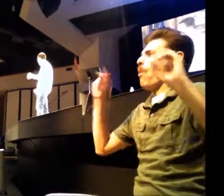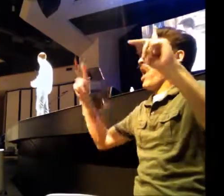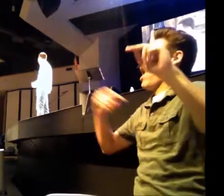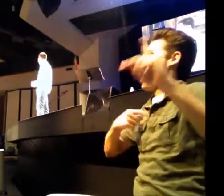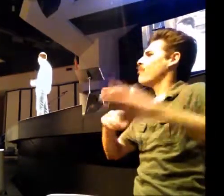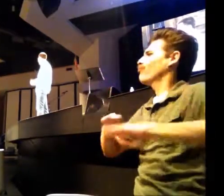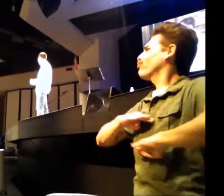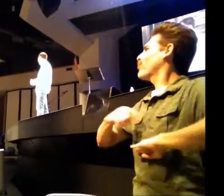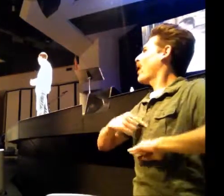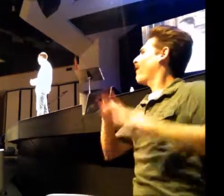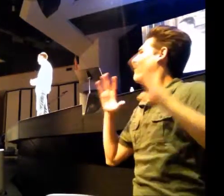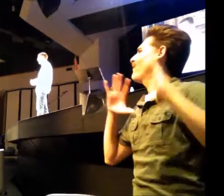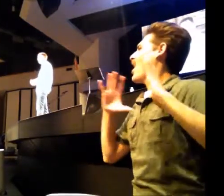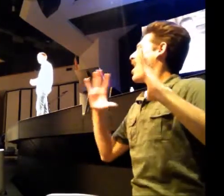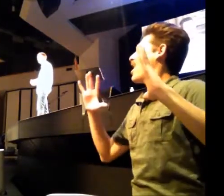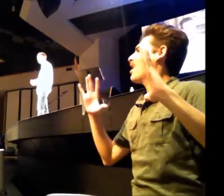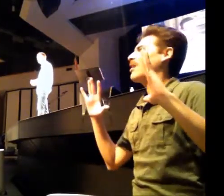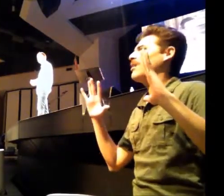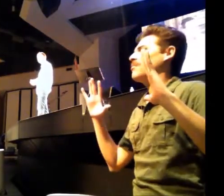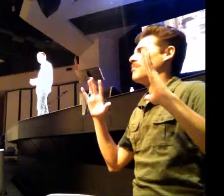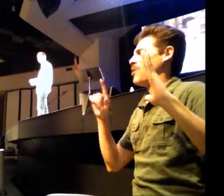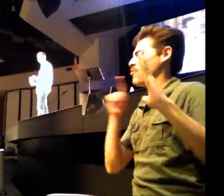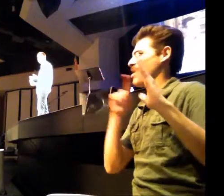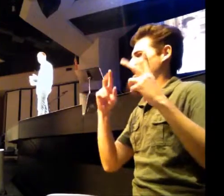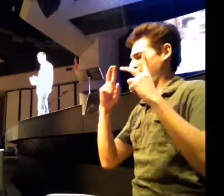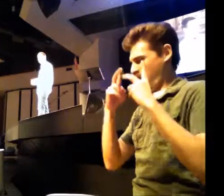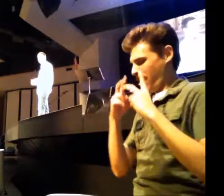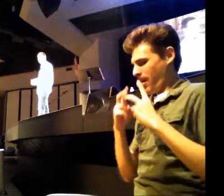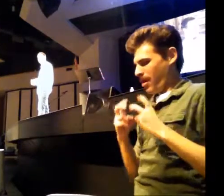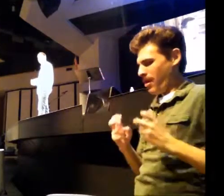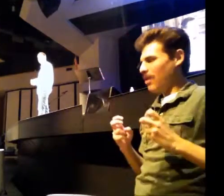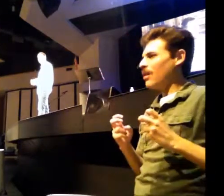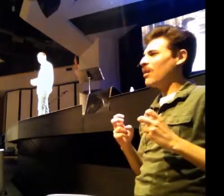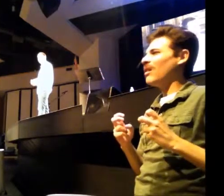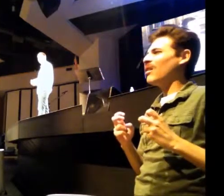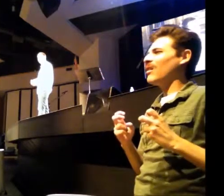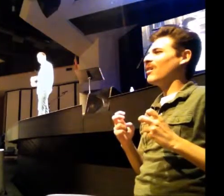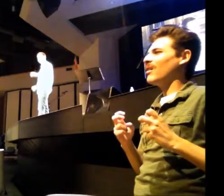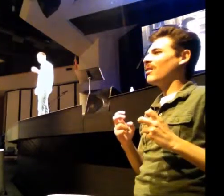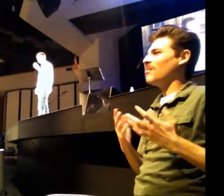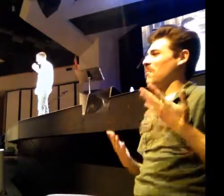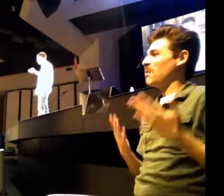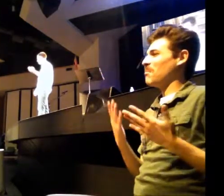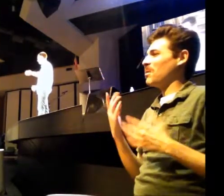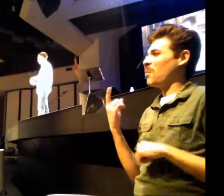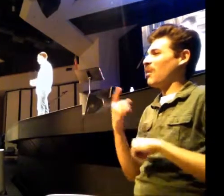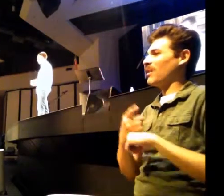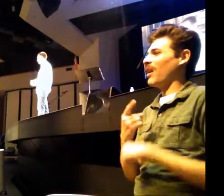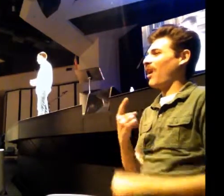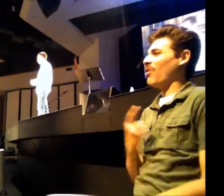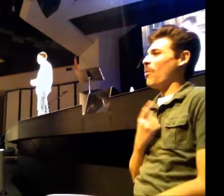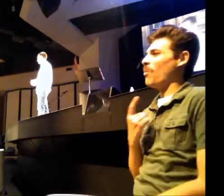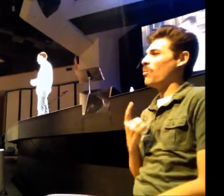we're terrified that one day we're going to open our eyes and look around and we're going to be alone. You're struggling. You're scared.